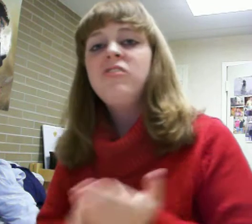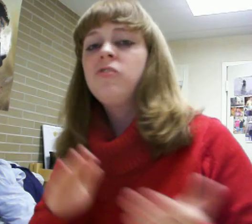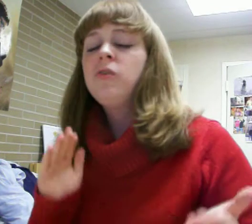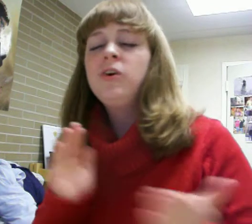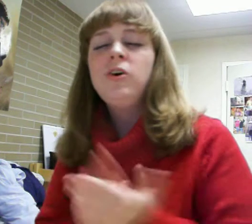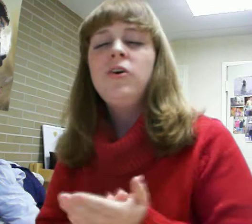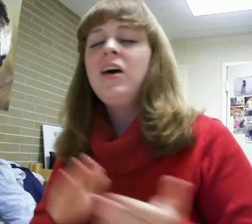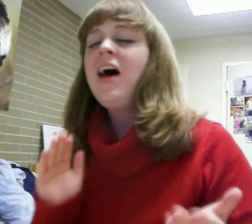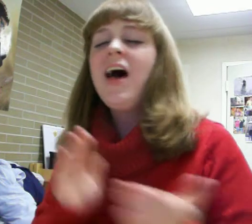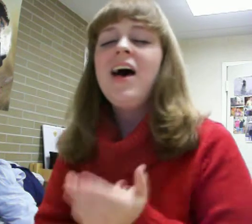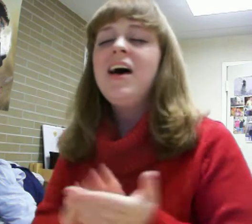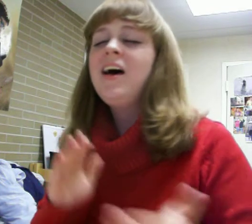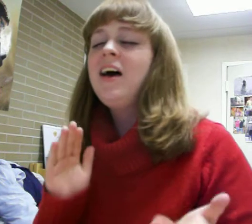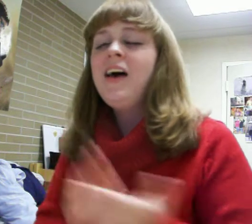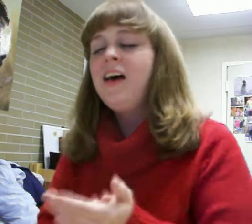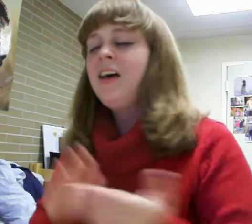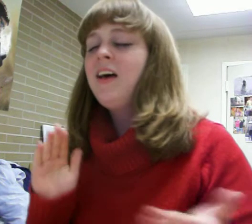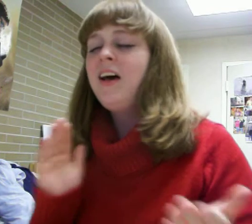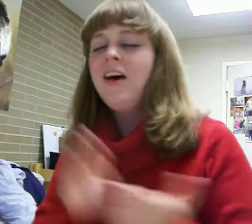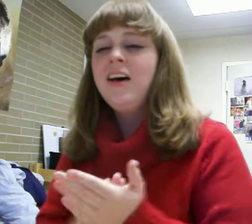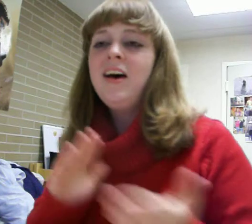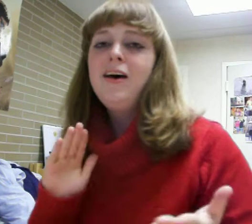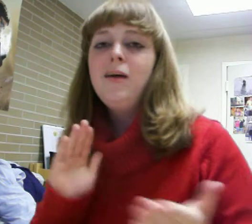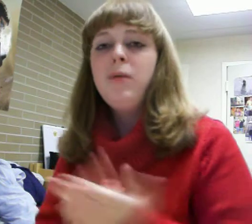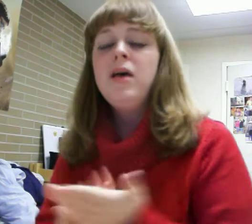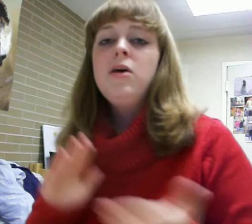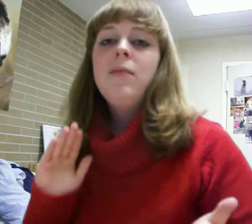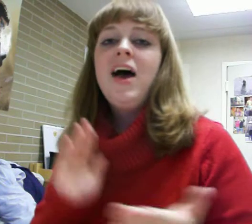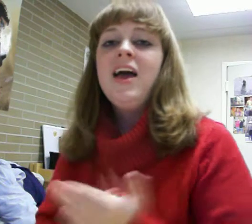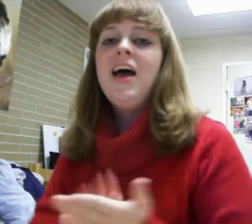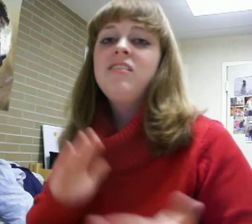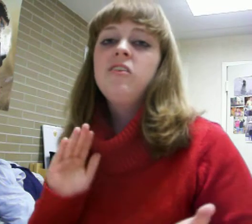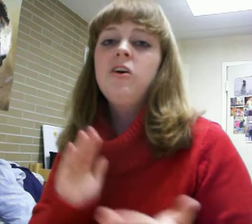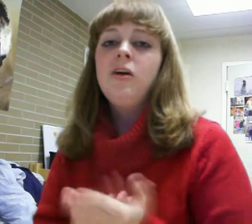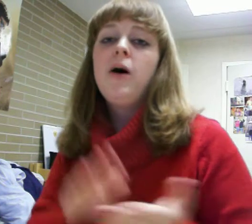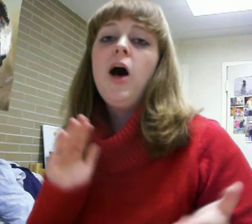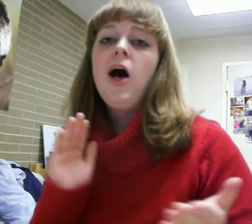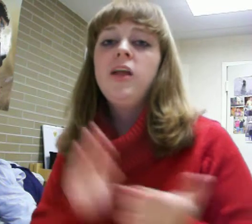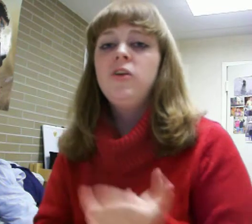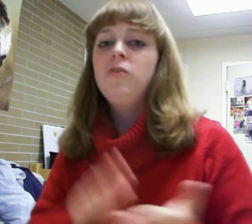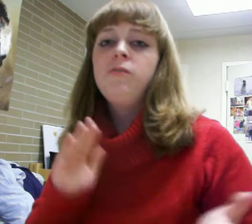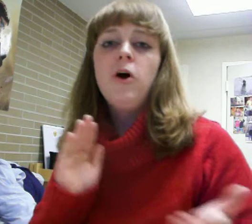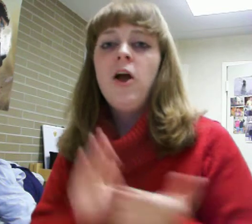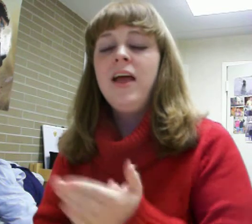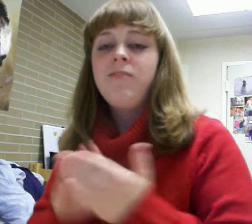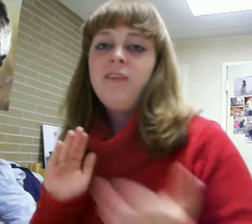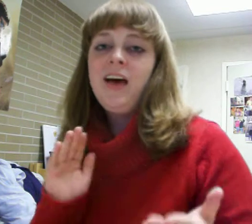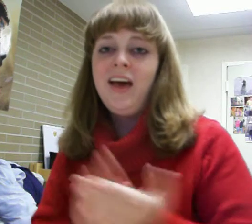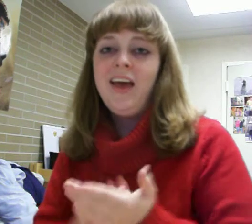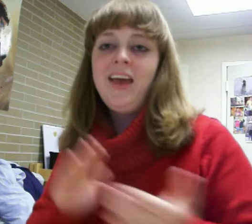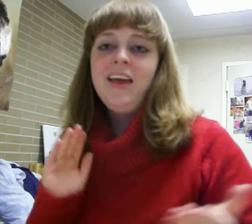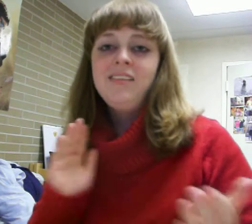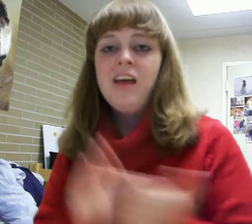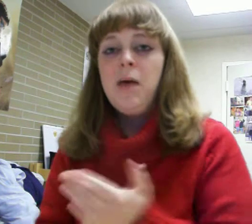screw up My eyes look upon you for advice But